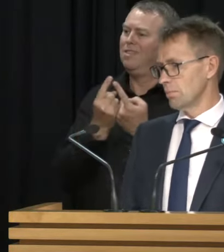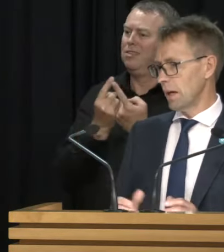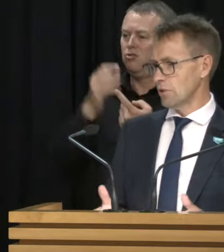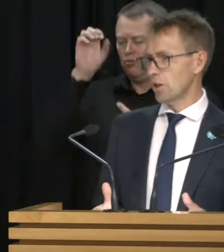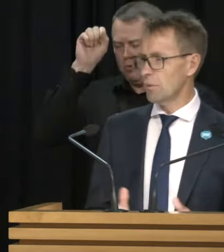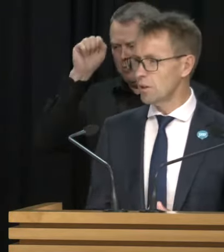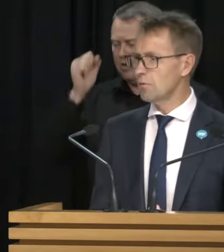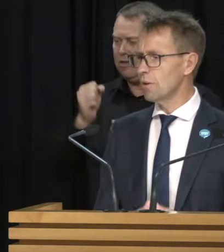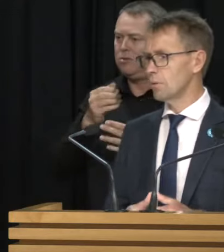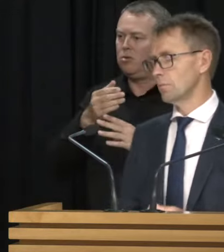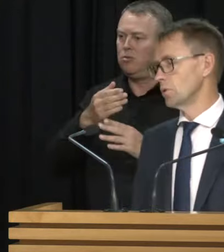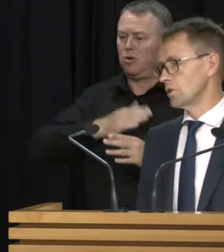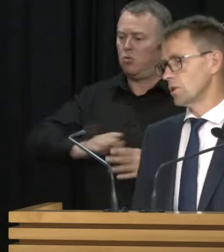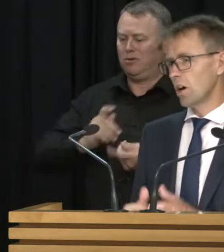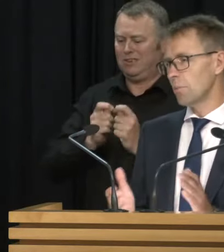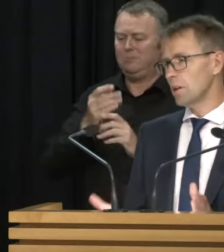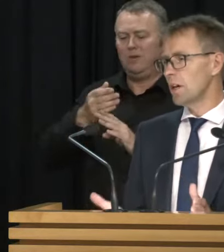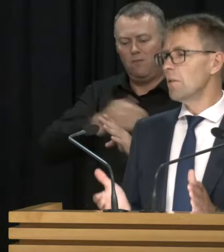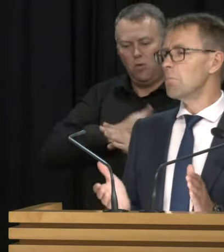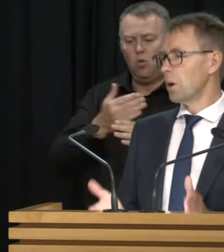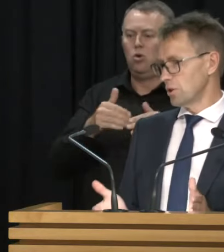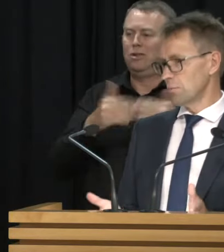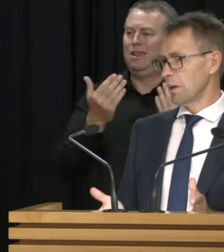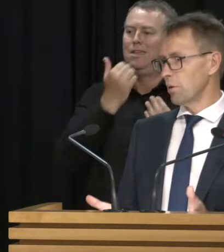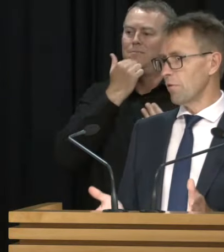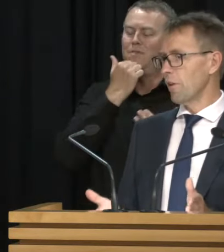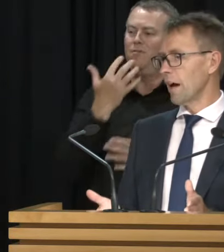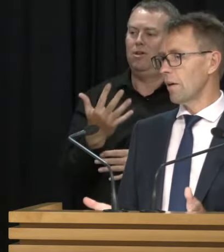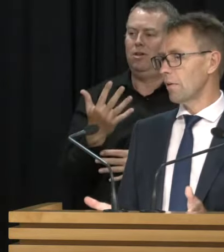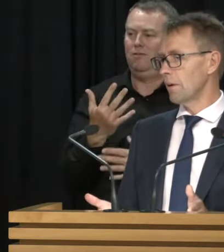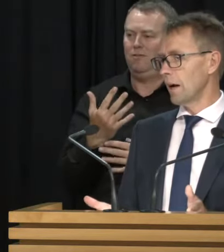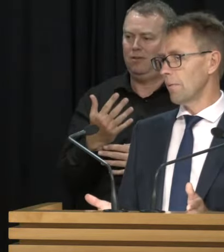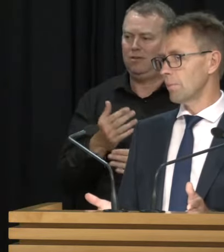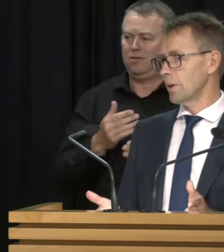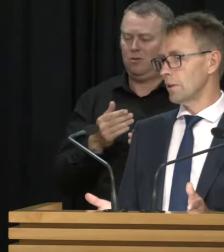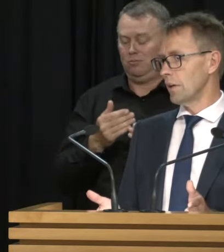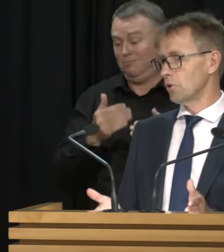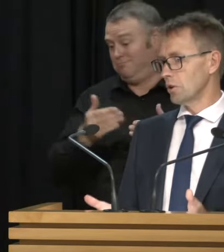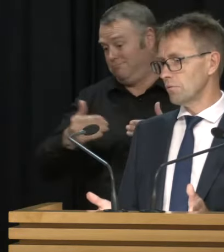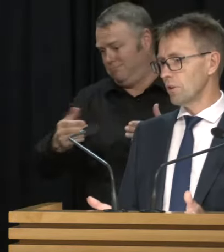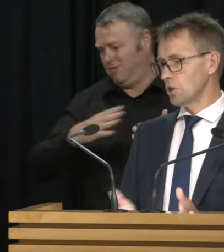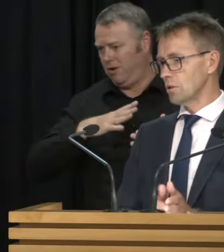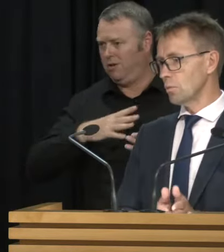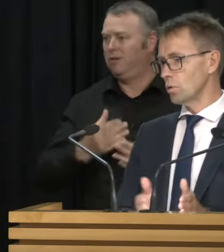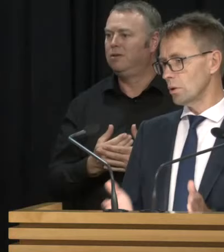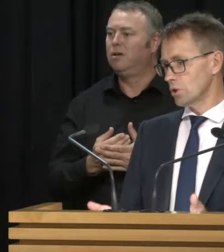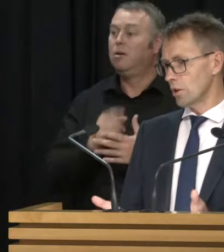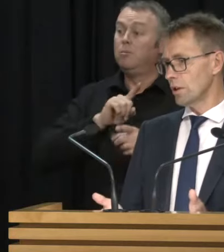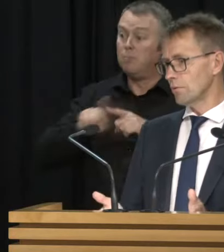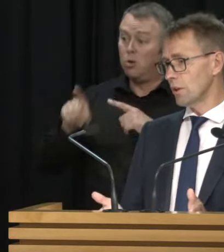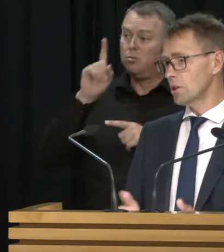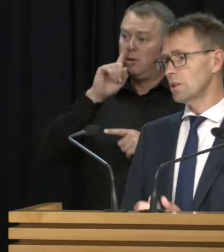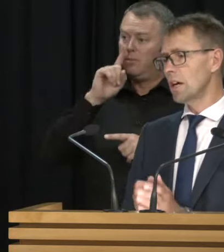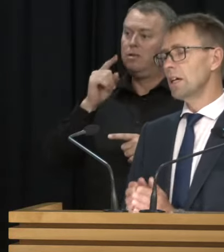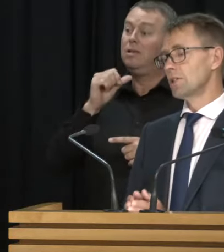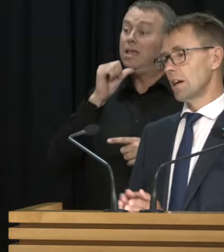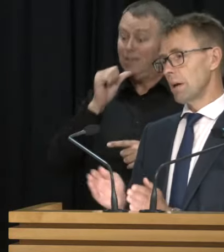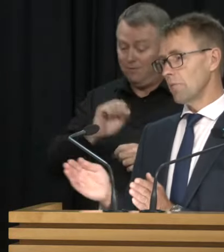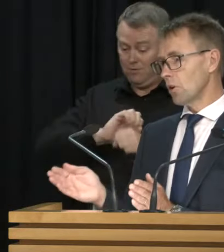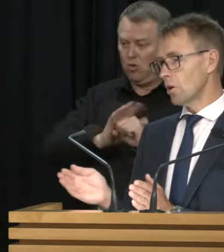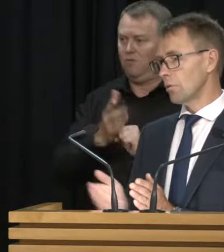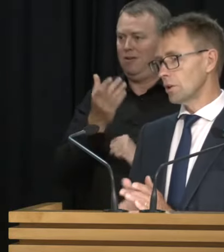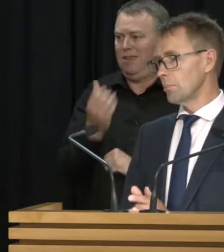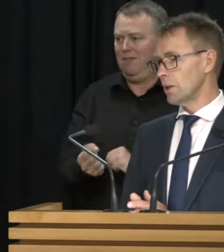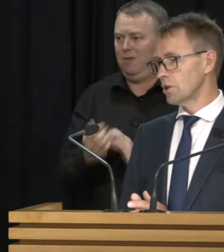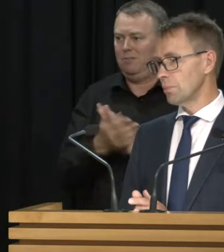which is about the time when most people, if they are have got an infection, will show that infection. Some